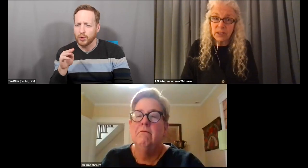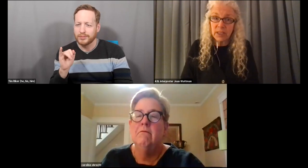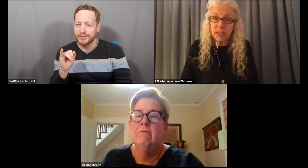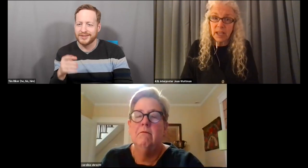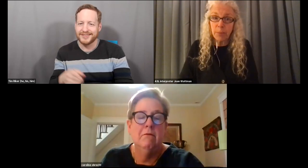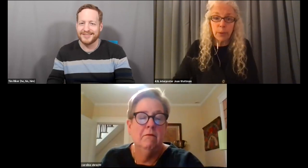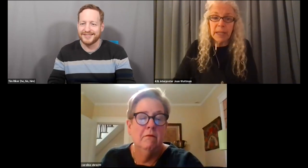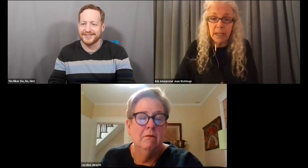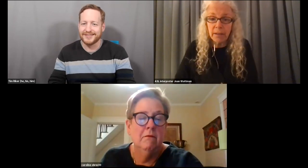And Bonmi?